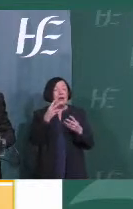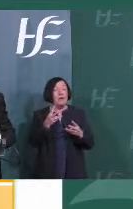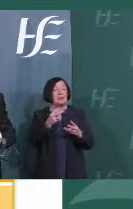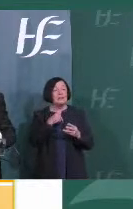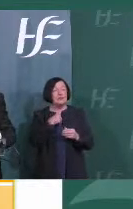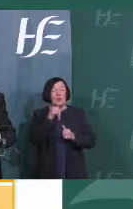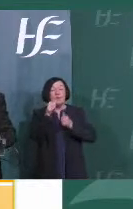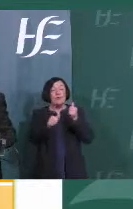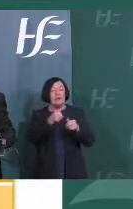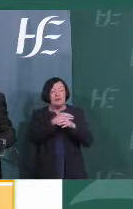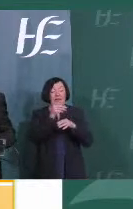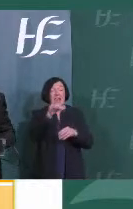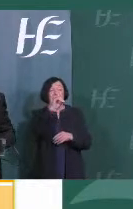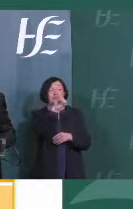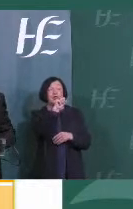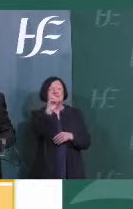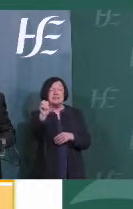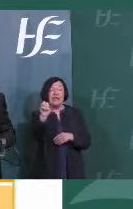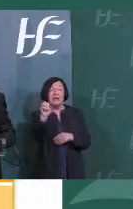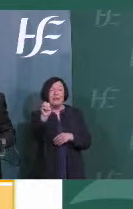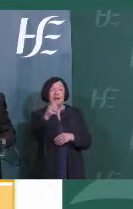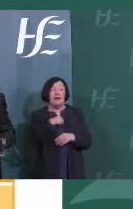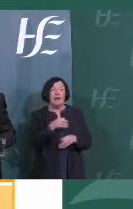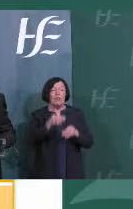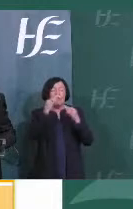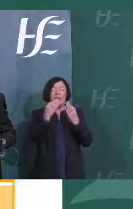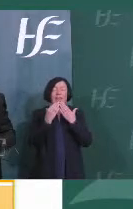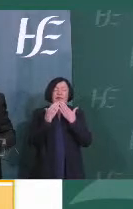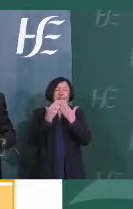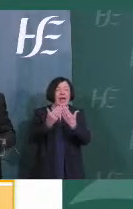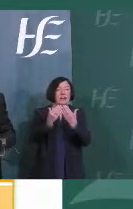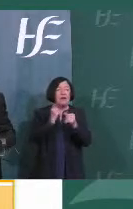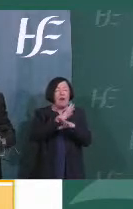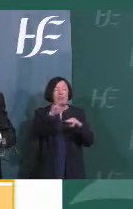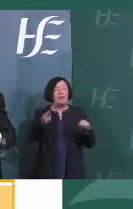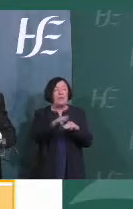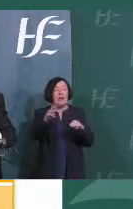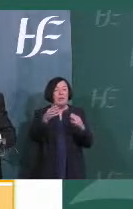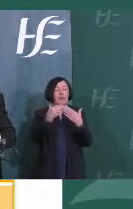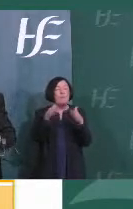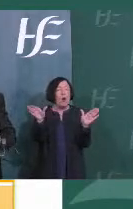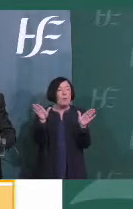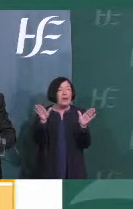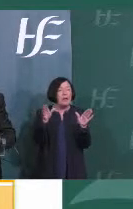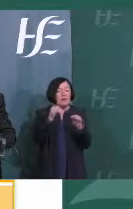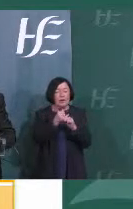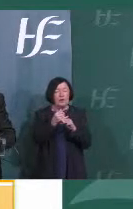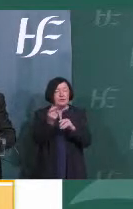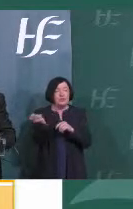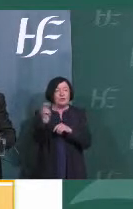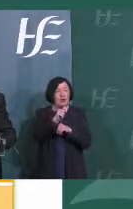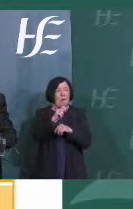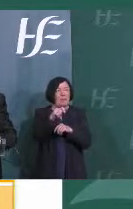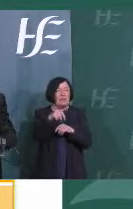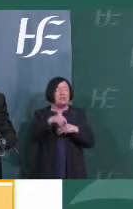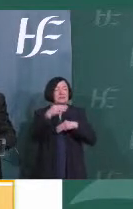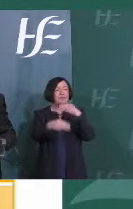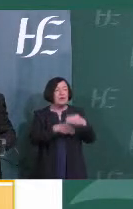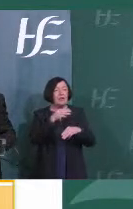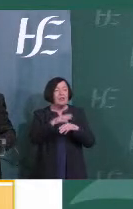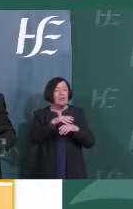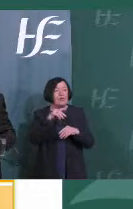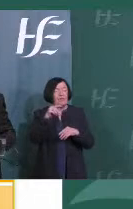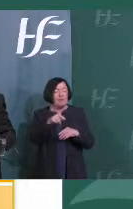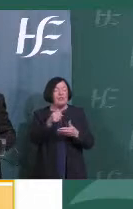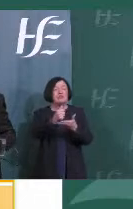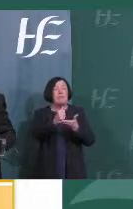appreciate, on behalf of the HSE, our great thanks to all of the people, public who showed up throughout this process for the support